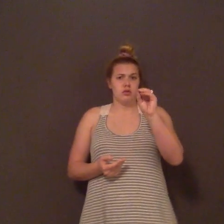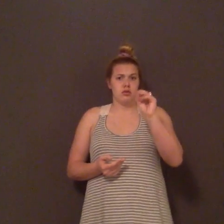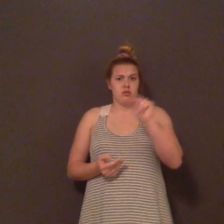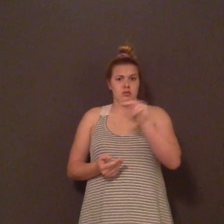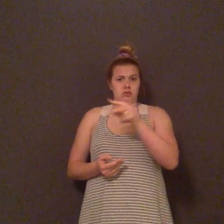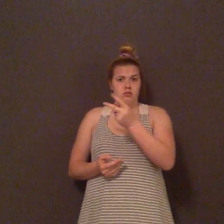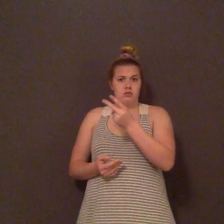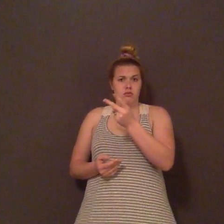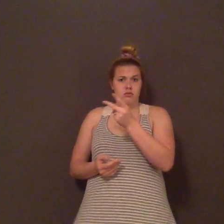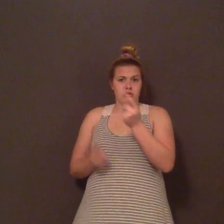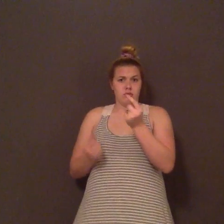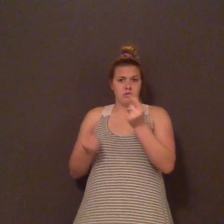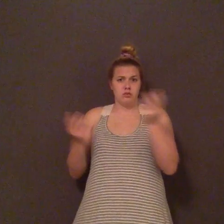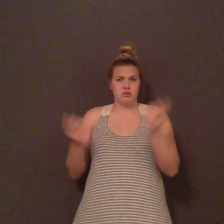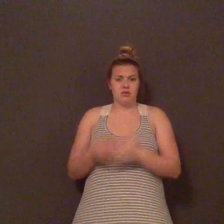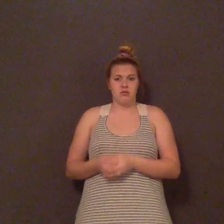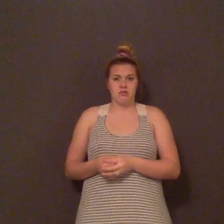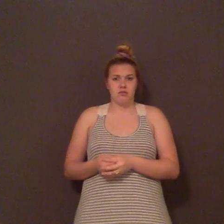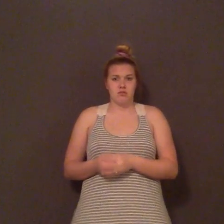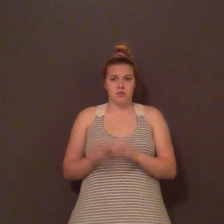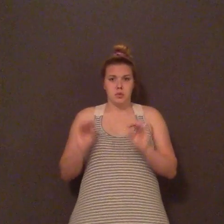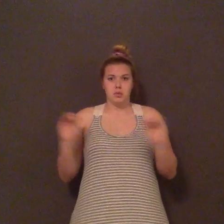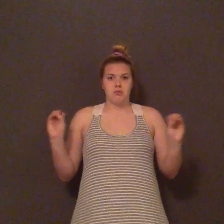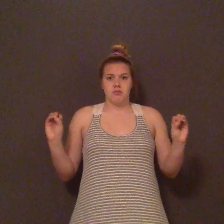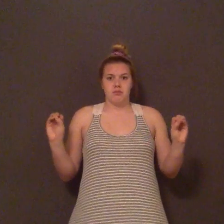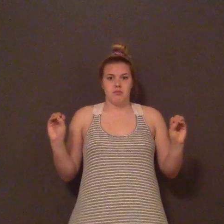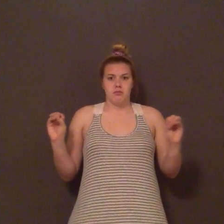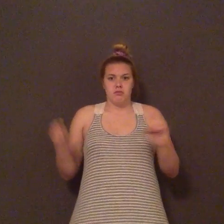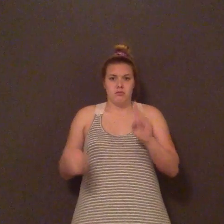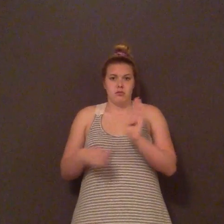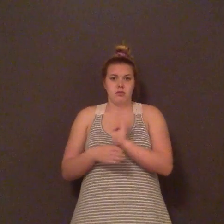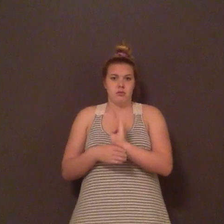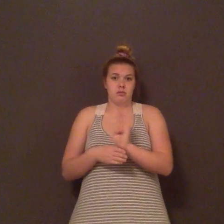We're not. Is he busy or something? I don't know.